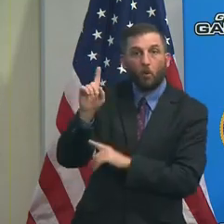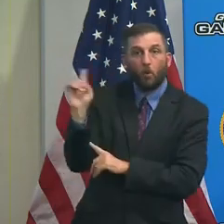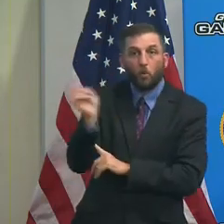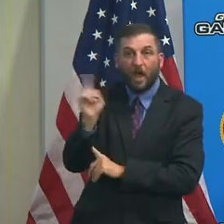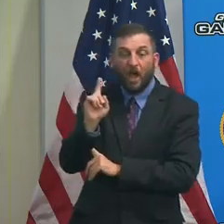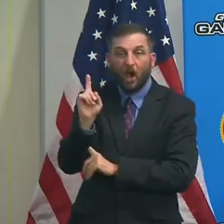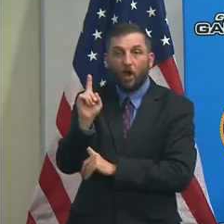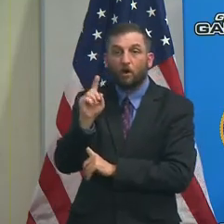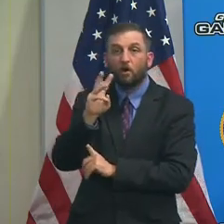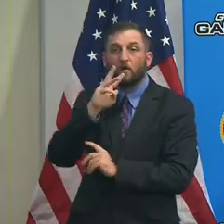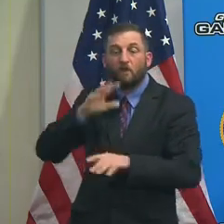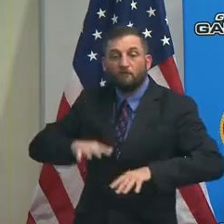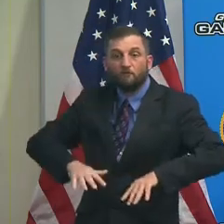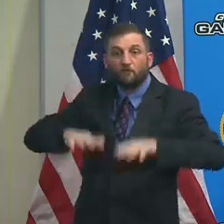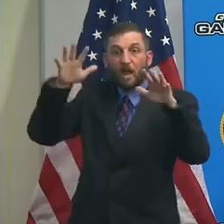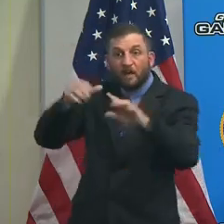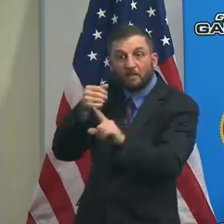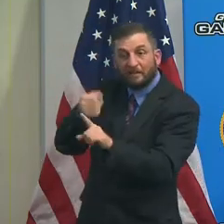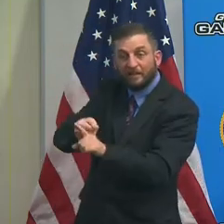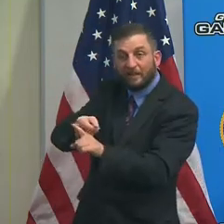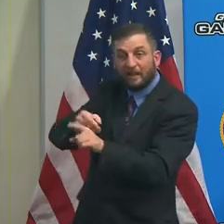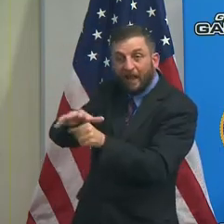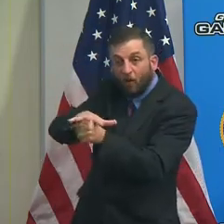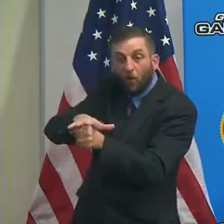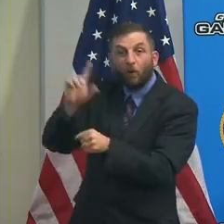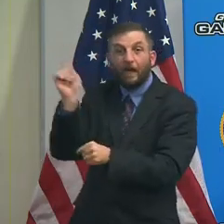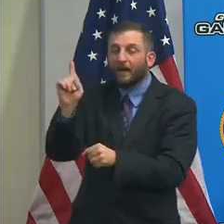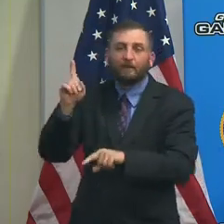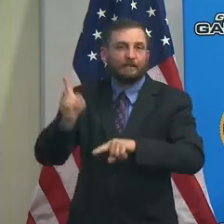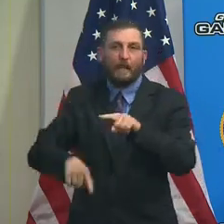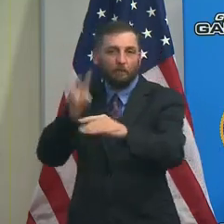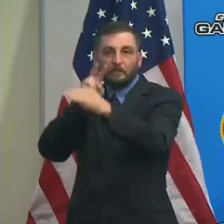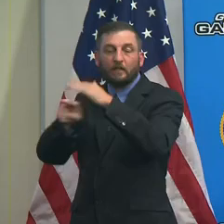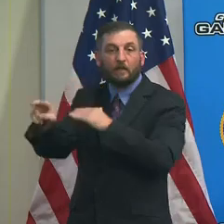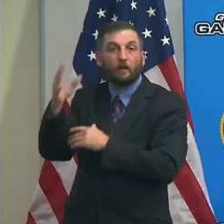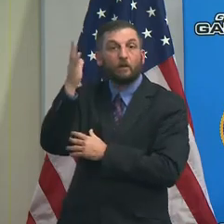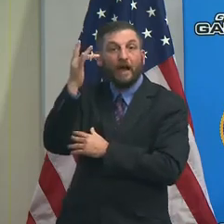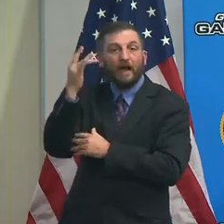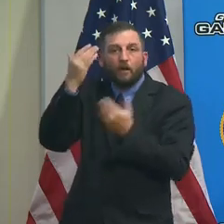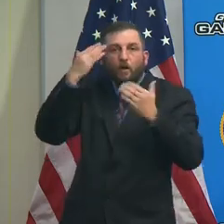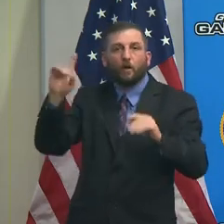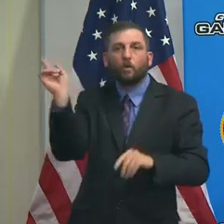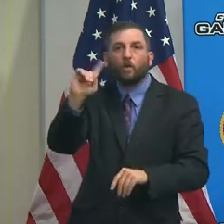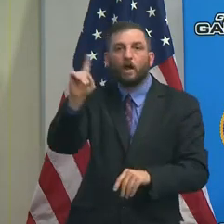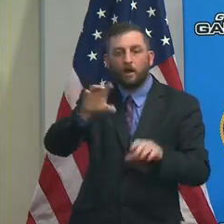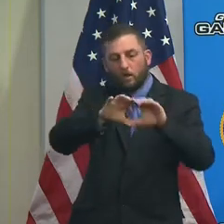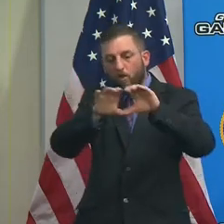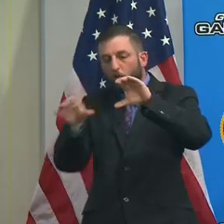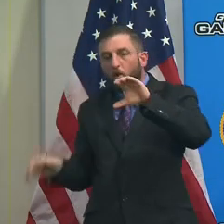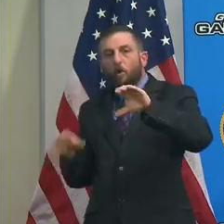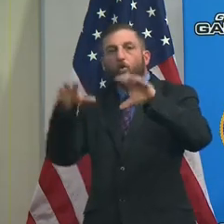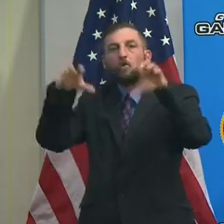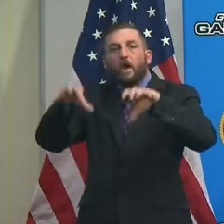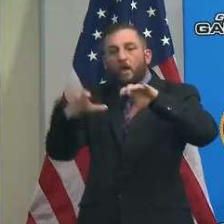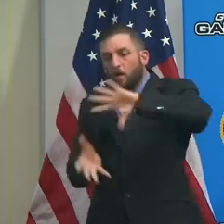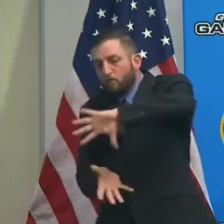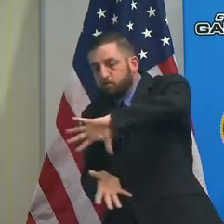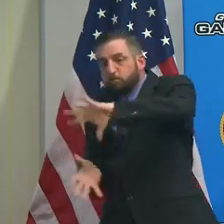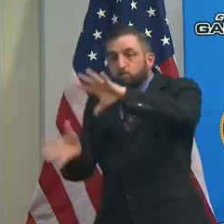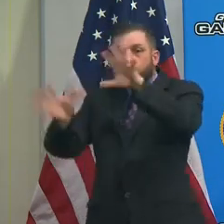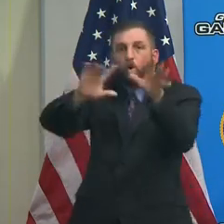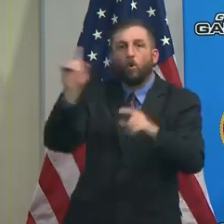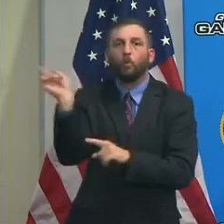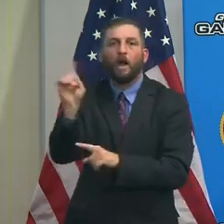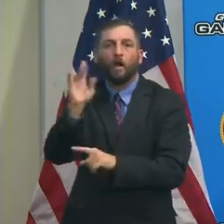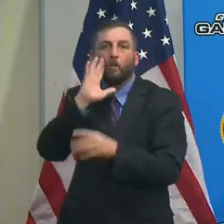for flash flooding will be because we don't know exactly where the rain bands will set up and cause prolonged periods of rainfall, but we do know that